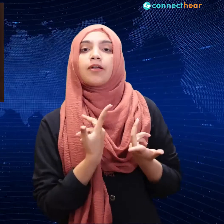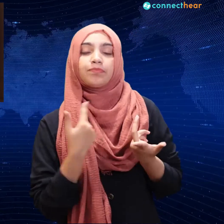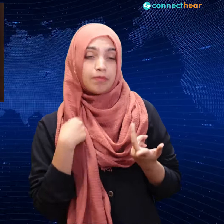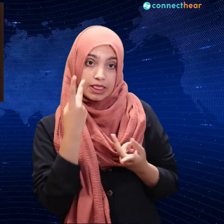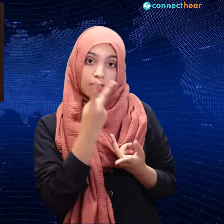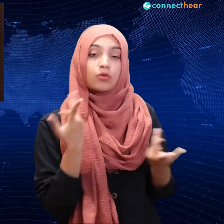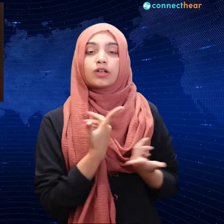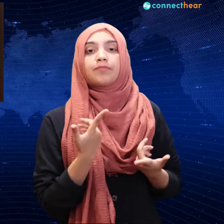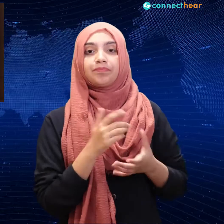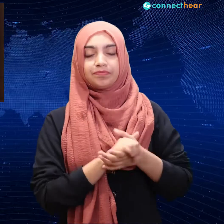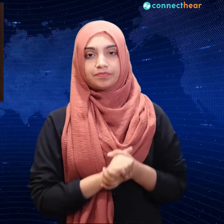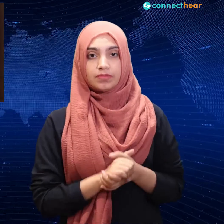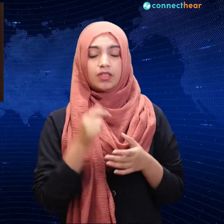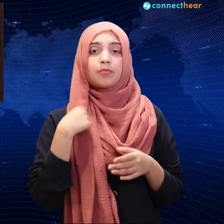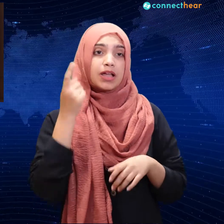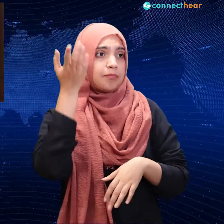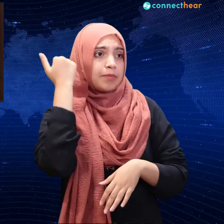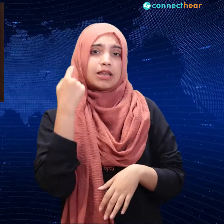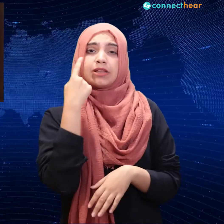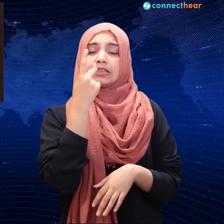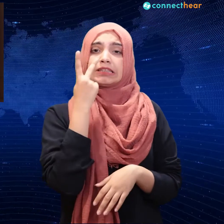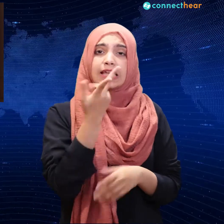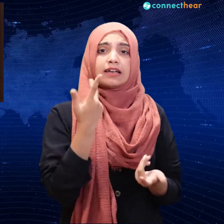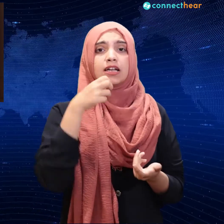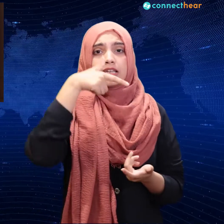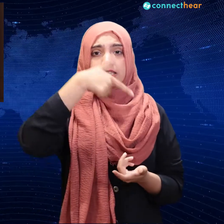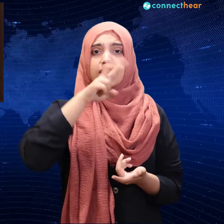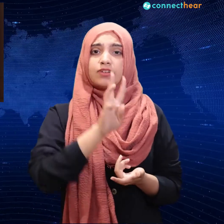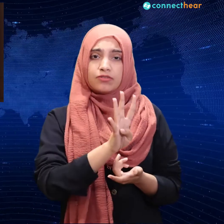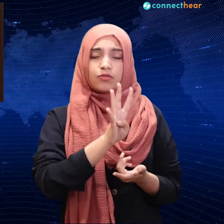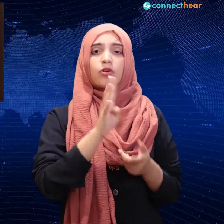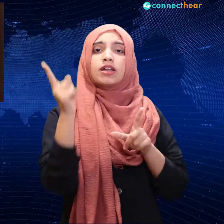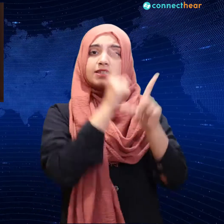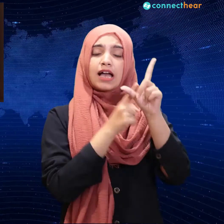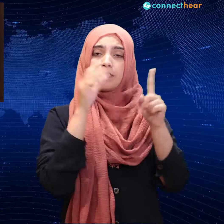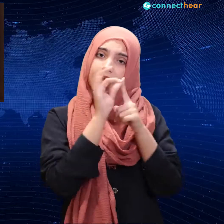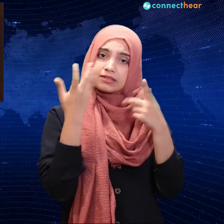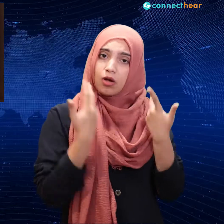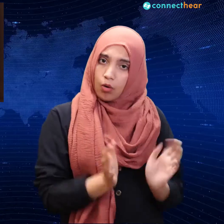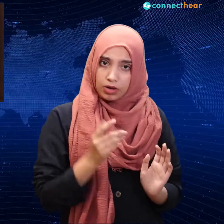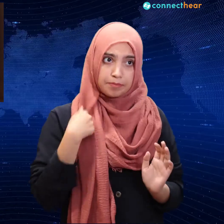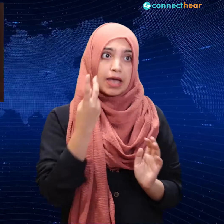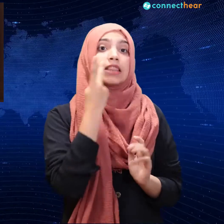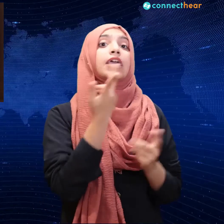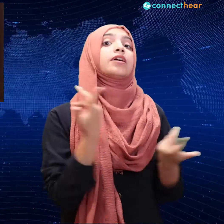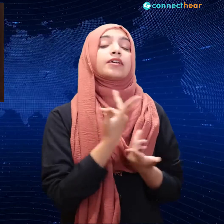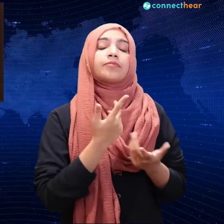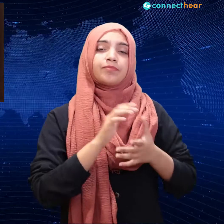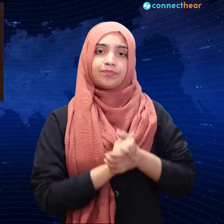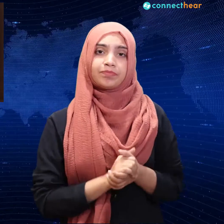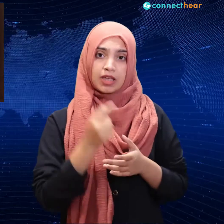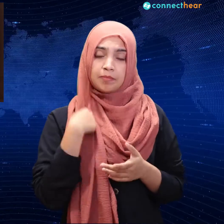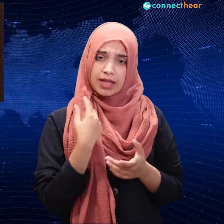For the first time in history, in 74 history of Pakistan, we had